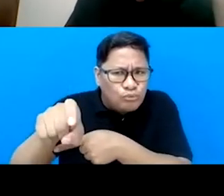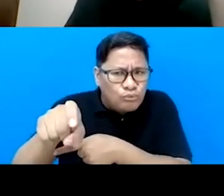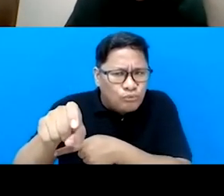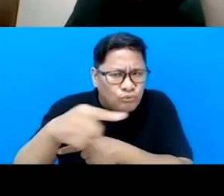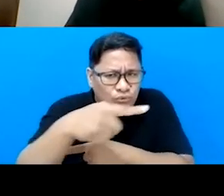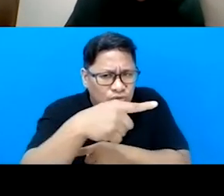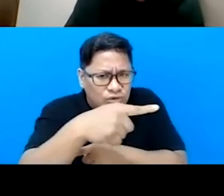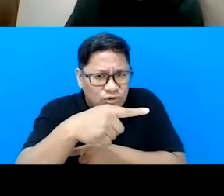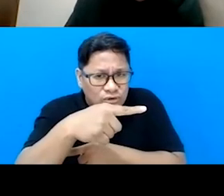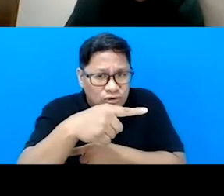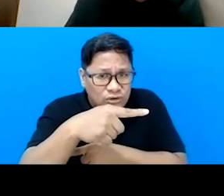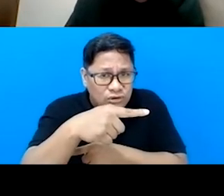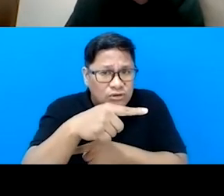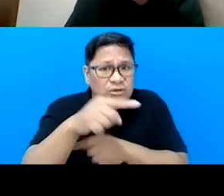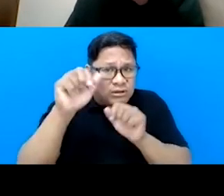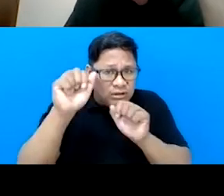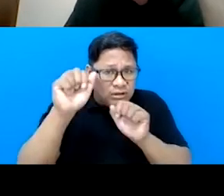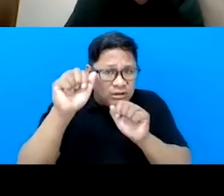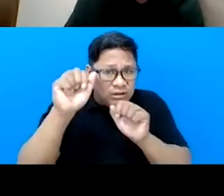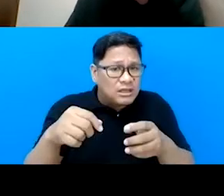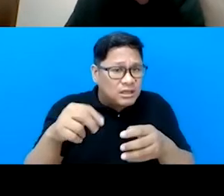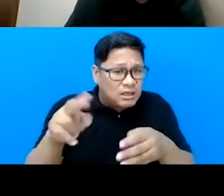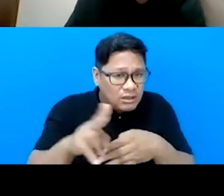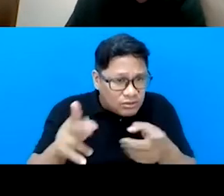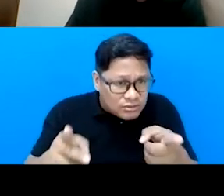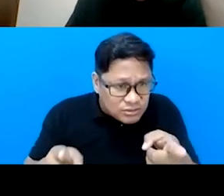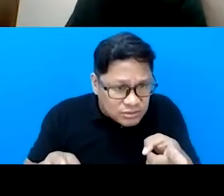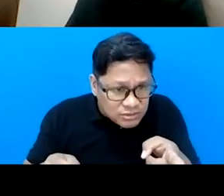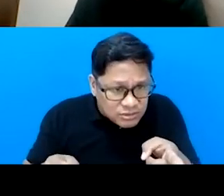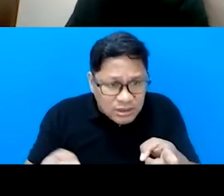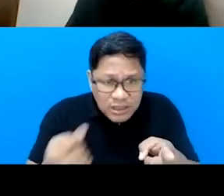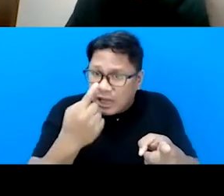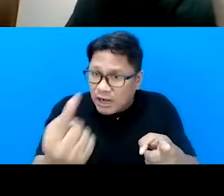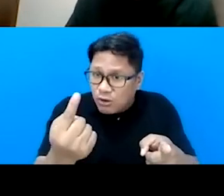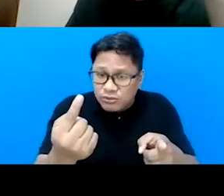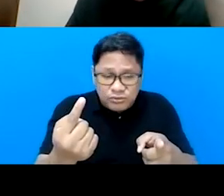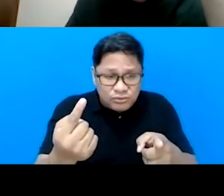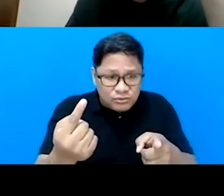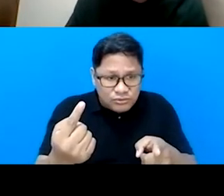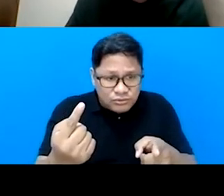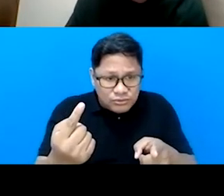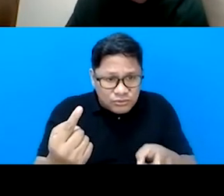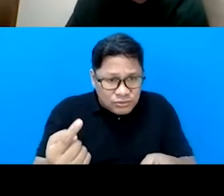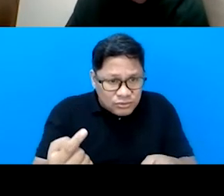So can it be used alone? Or does it have to occur with the sign for a friend?